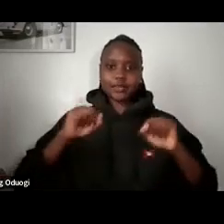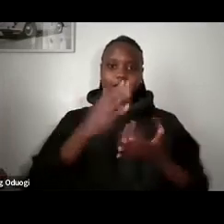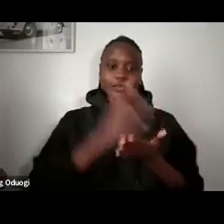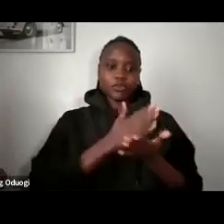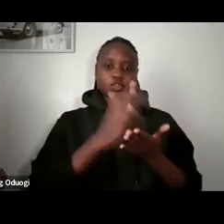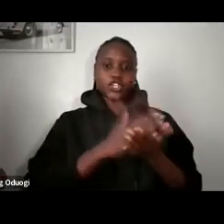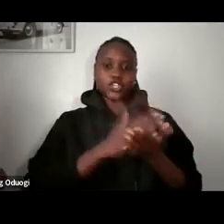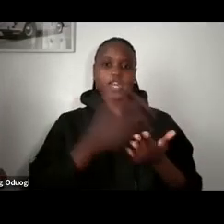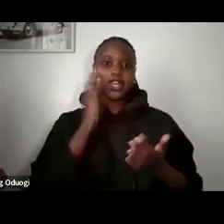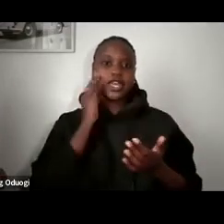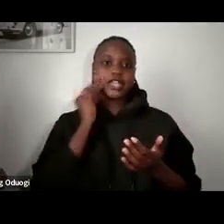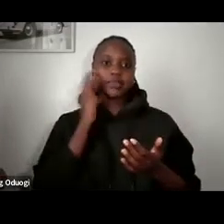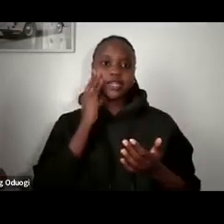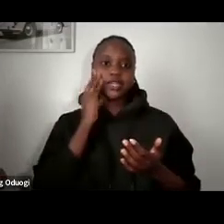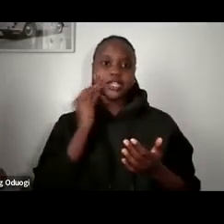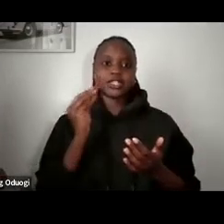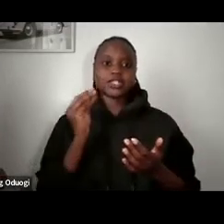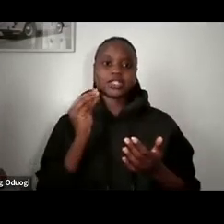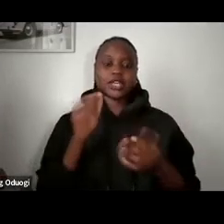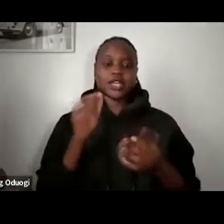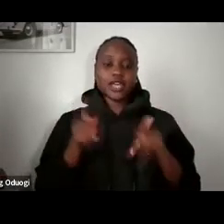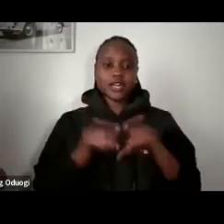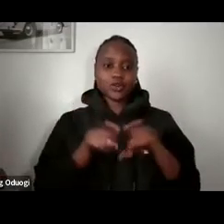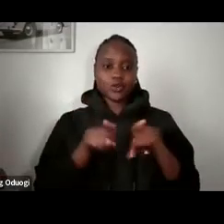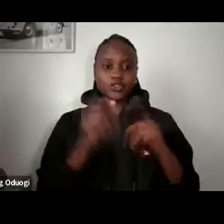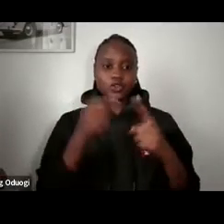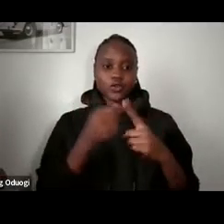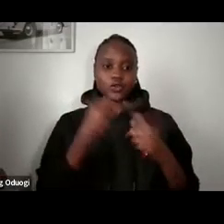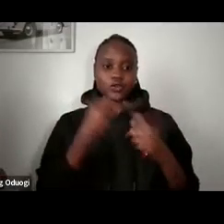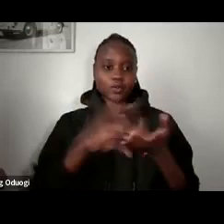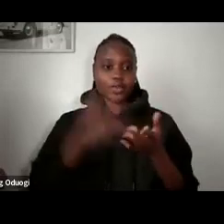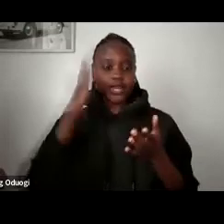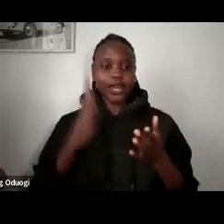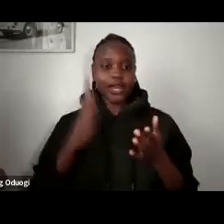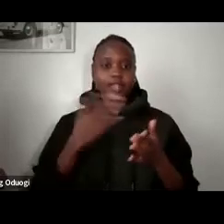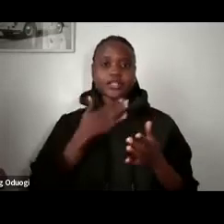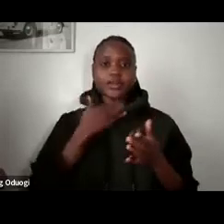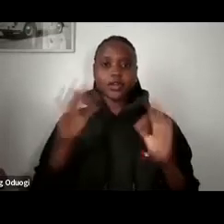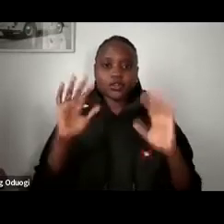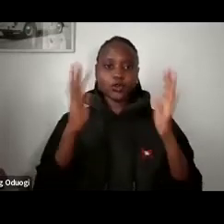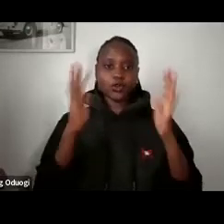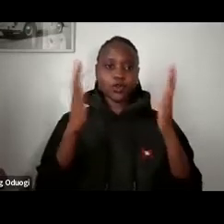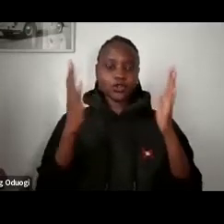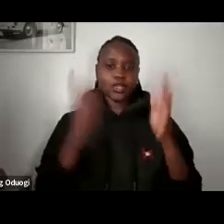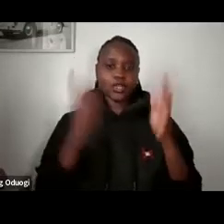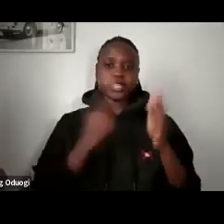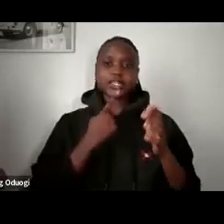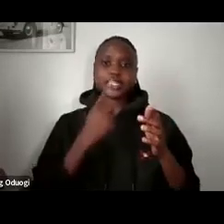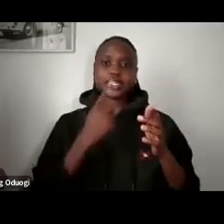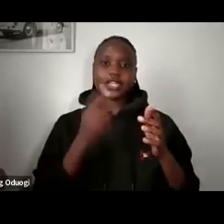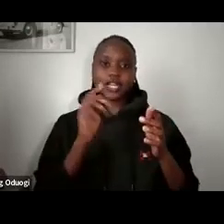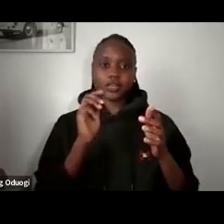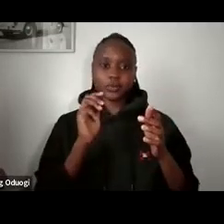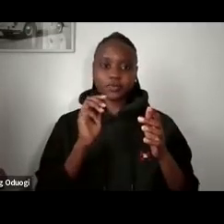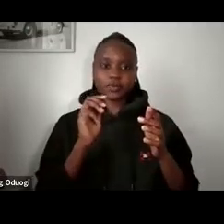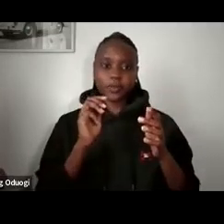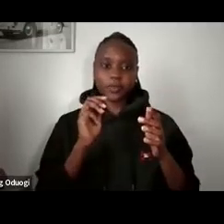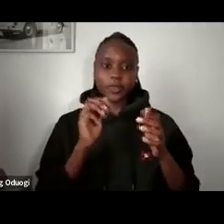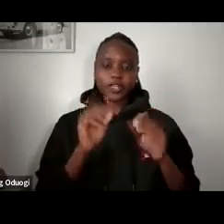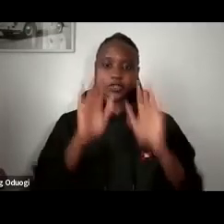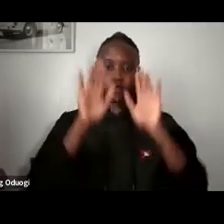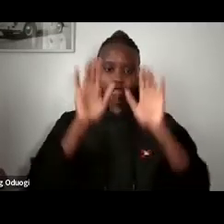experiences. And that also from the learners, I also want to congratulate you and tell you that it was so important you